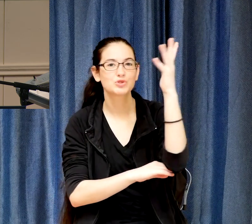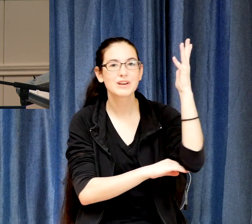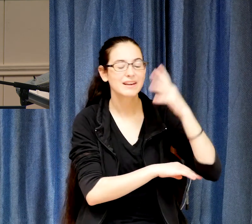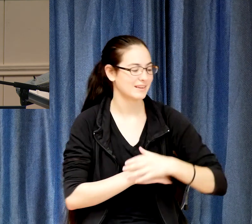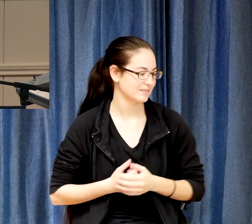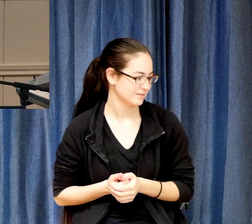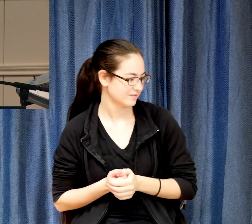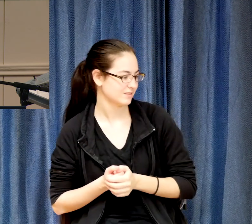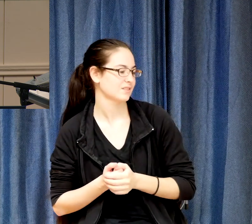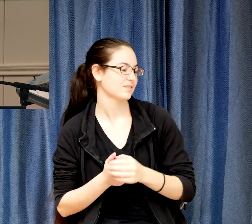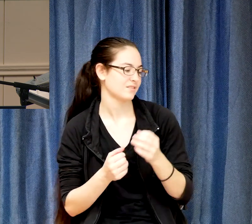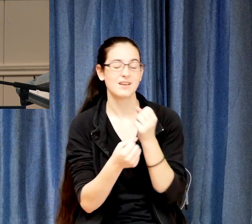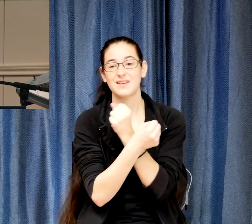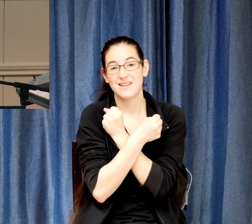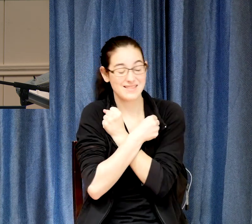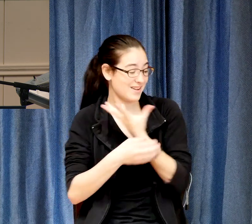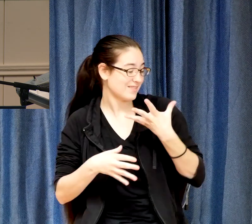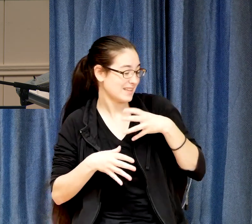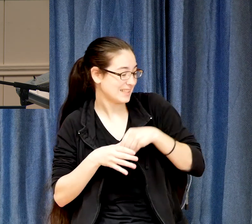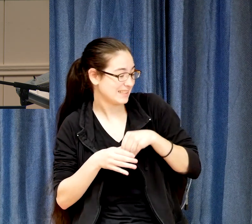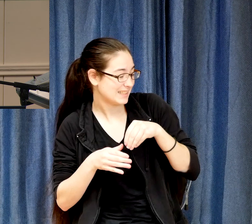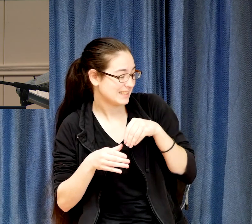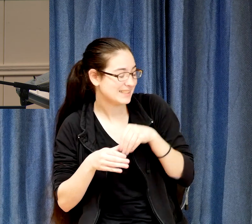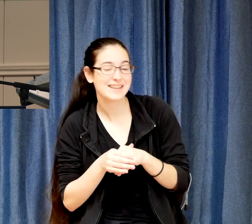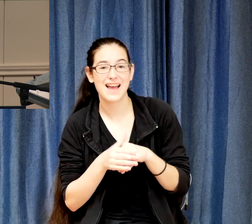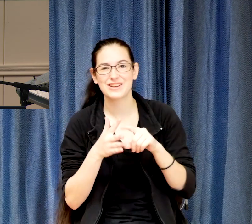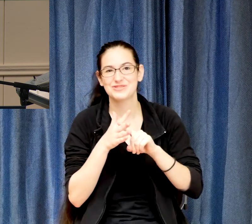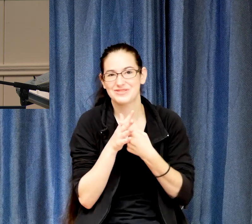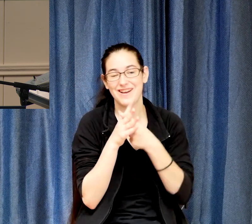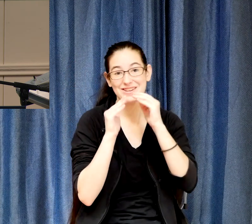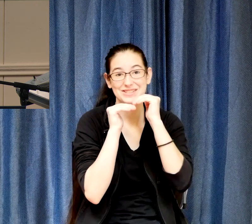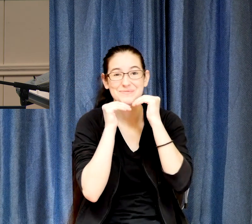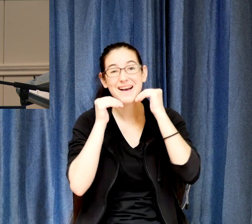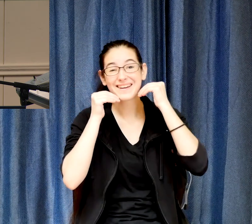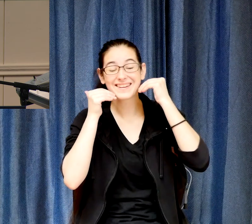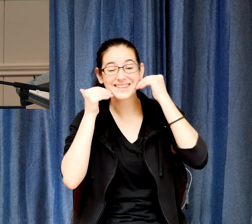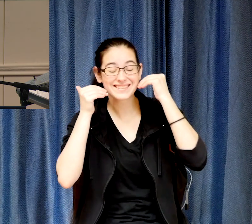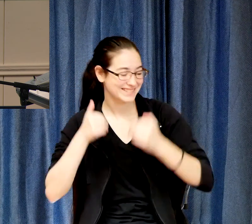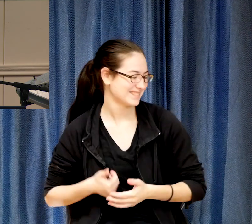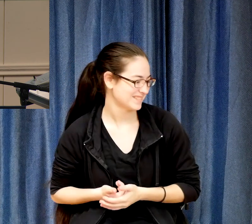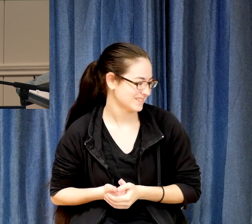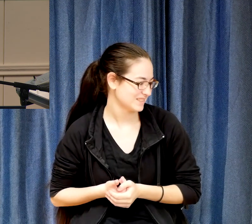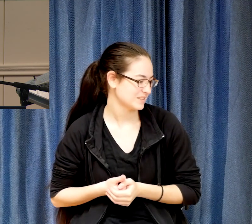Love within, you begin, smile and please.